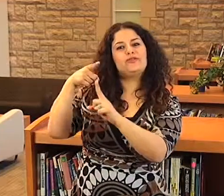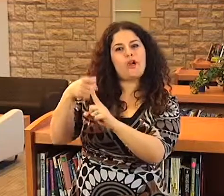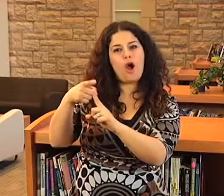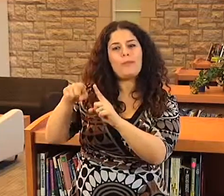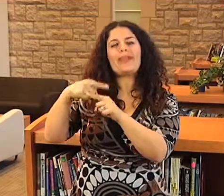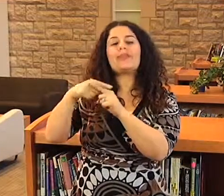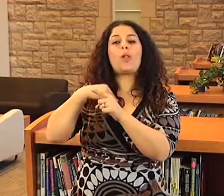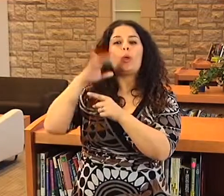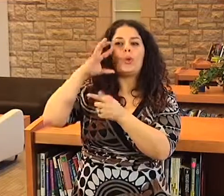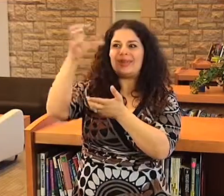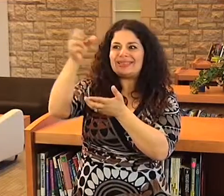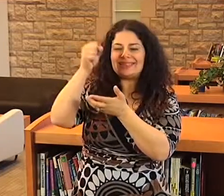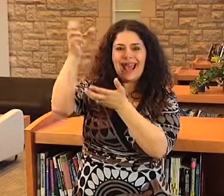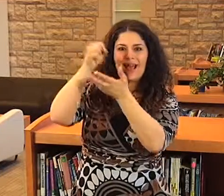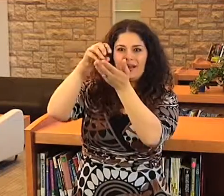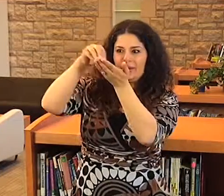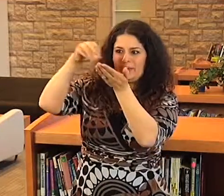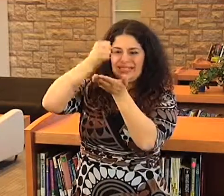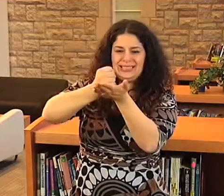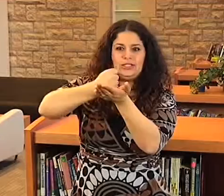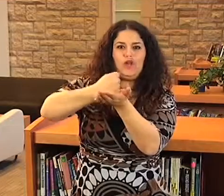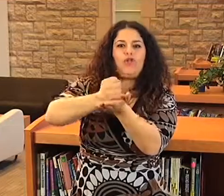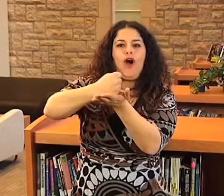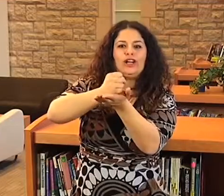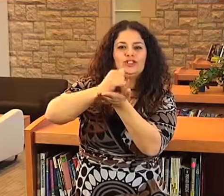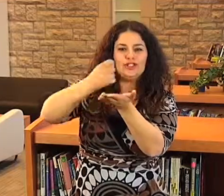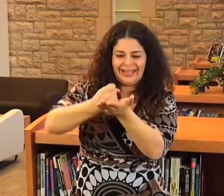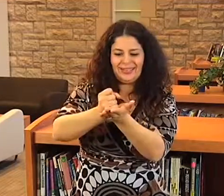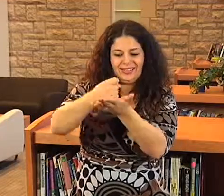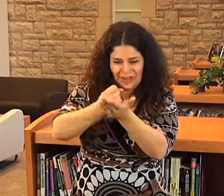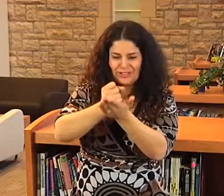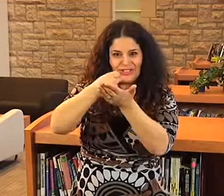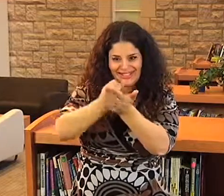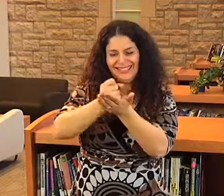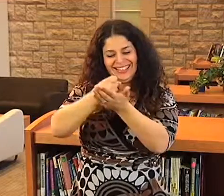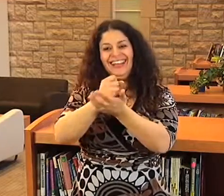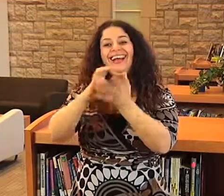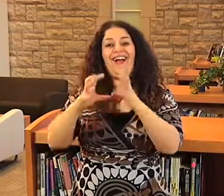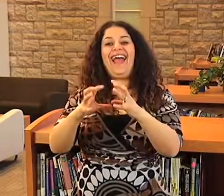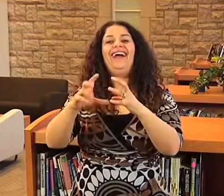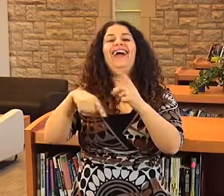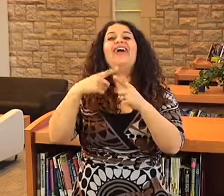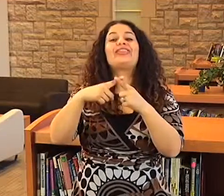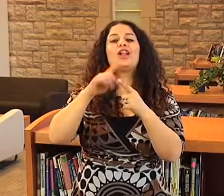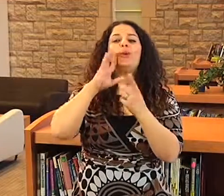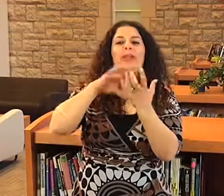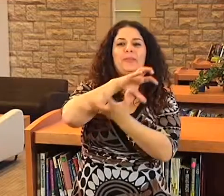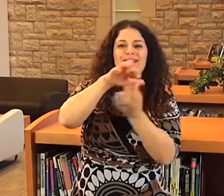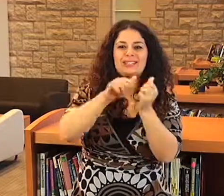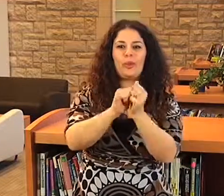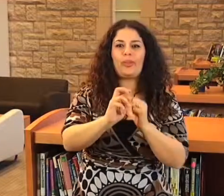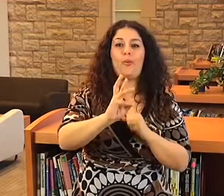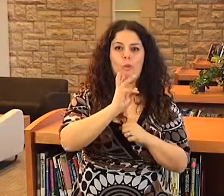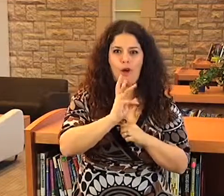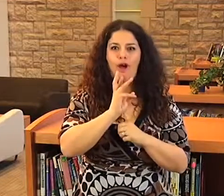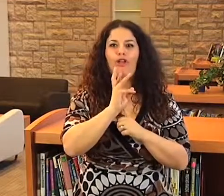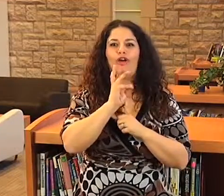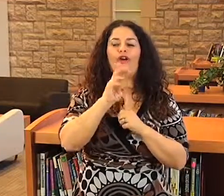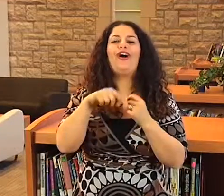And this is where the bread came from. So they would take the wheat and show me how it was ground, and then mixed with